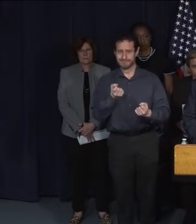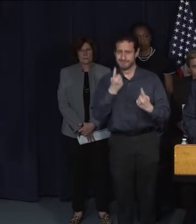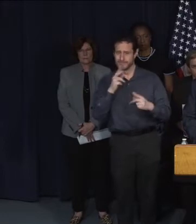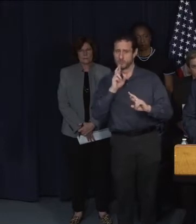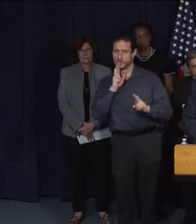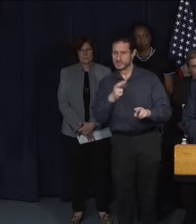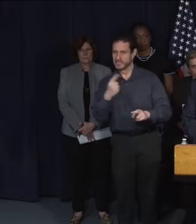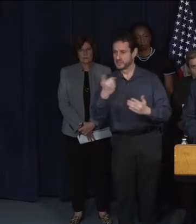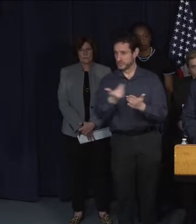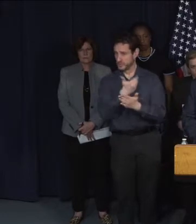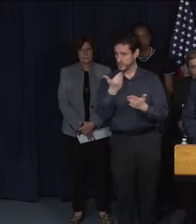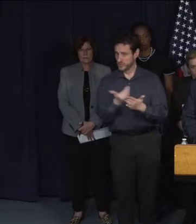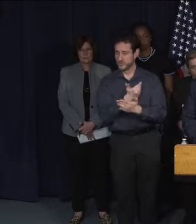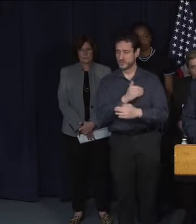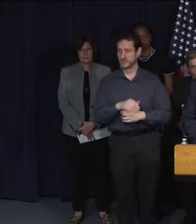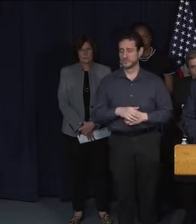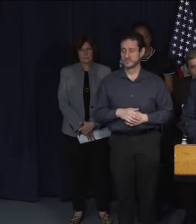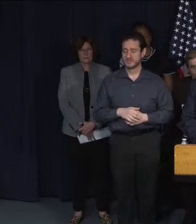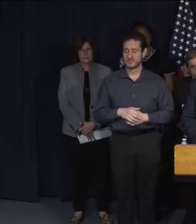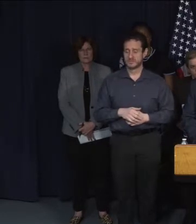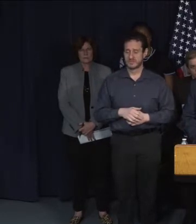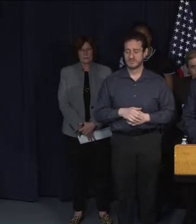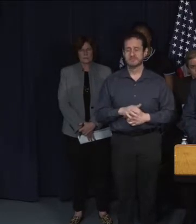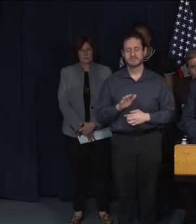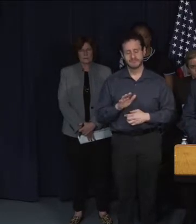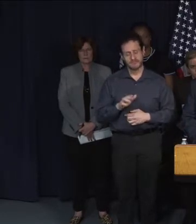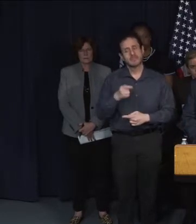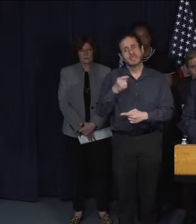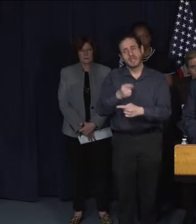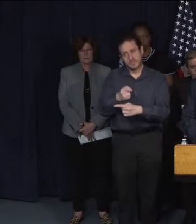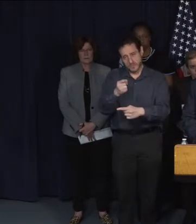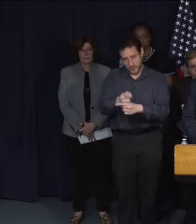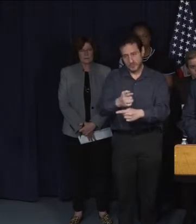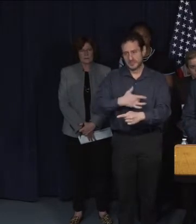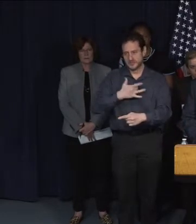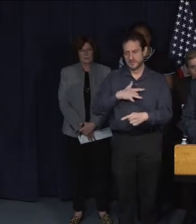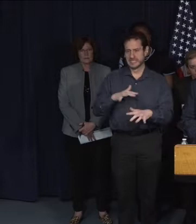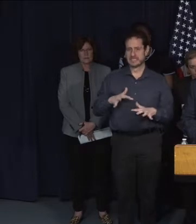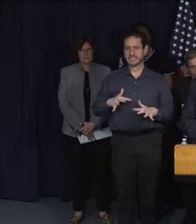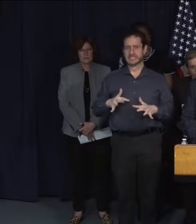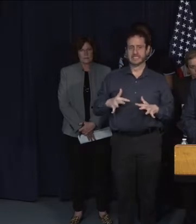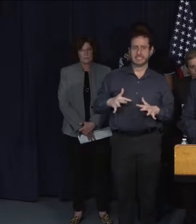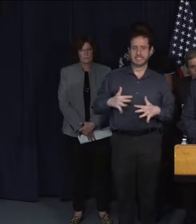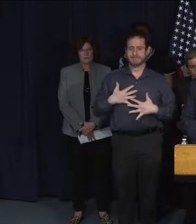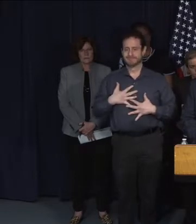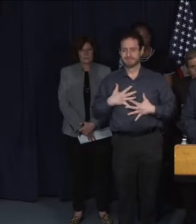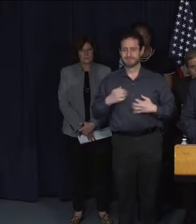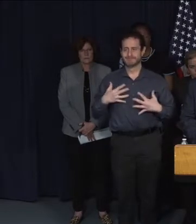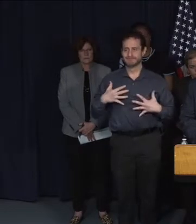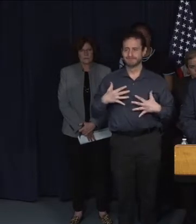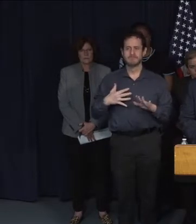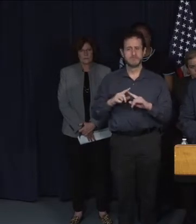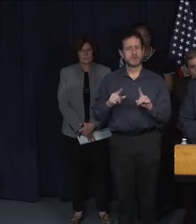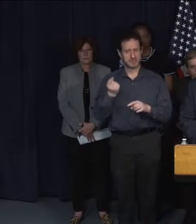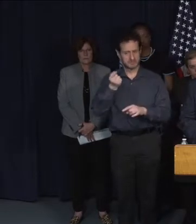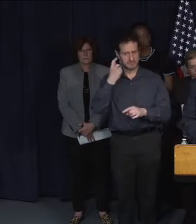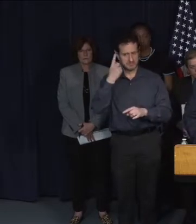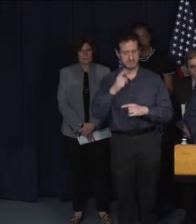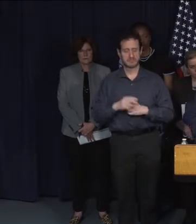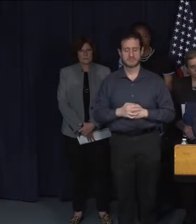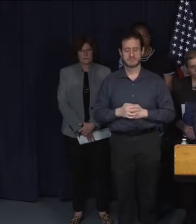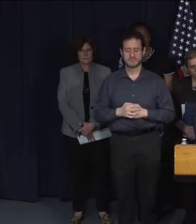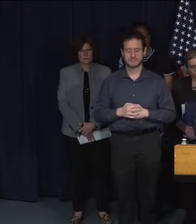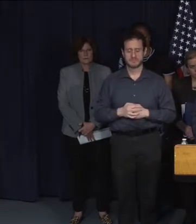new. It's reasonable to feel apprehension. I want folks to understand